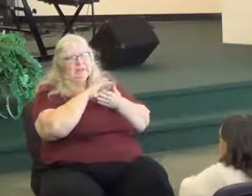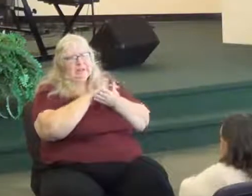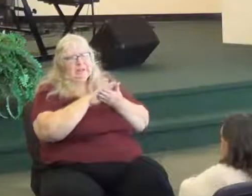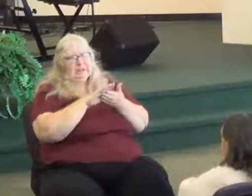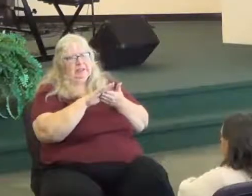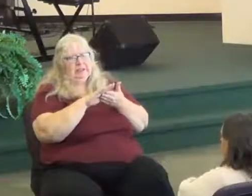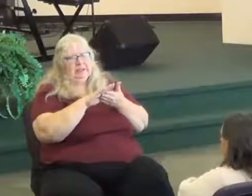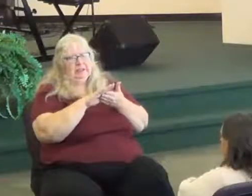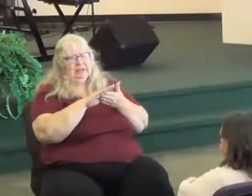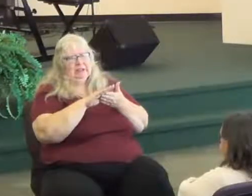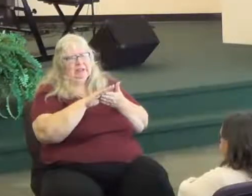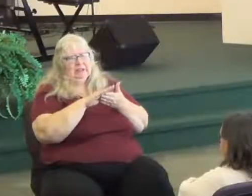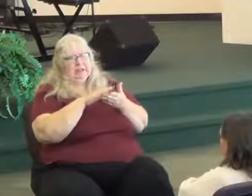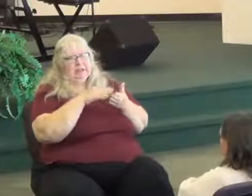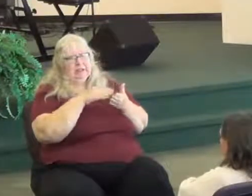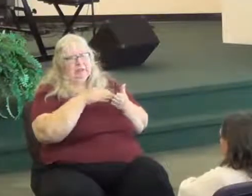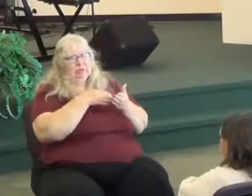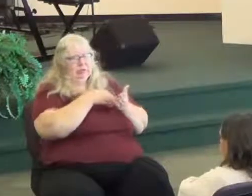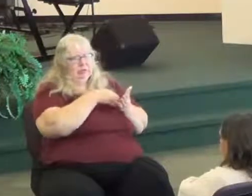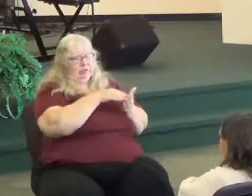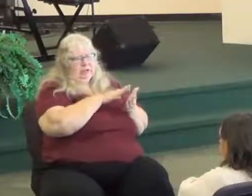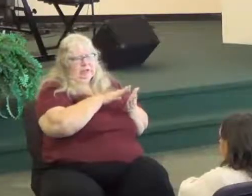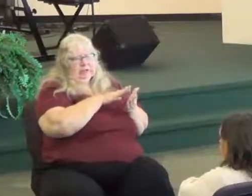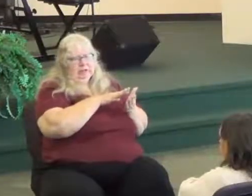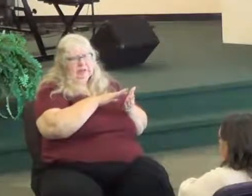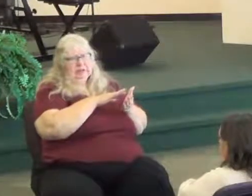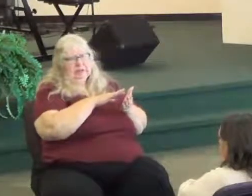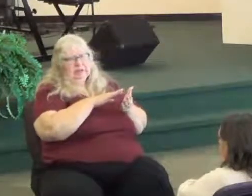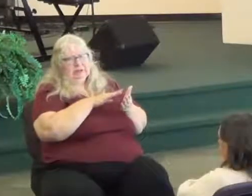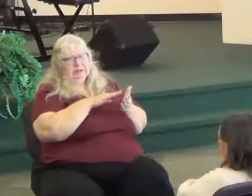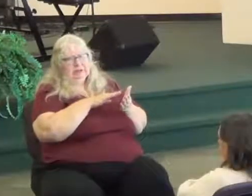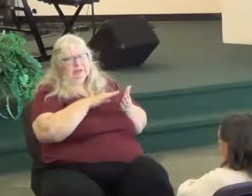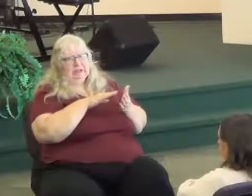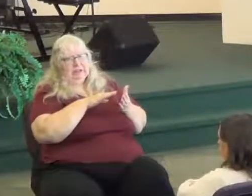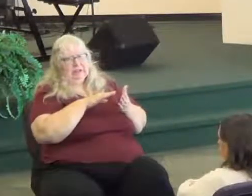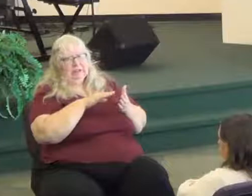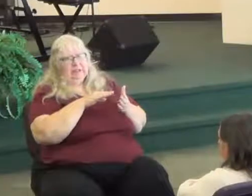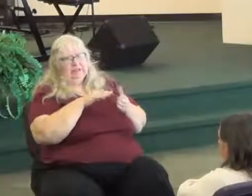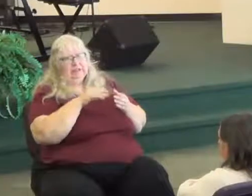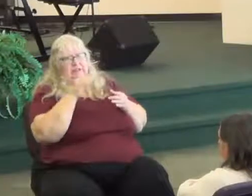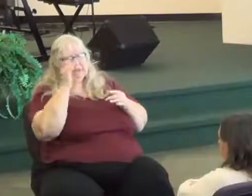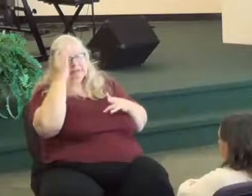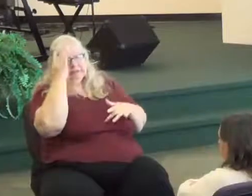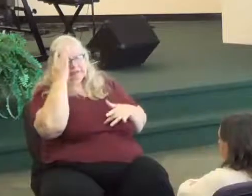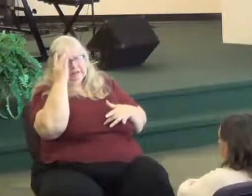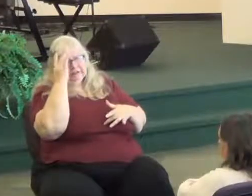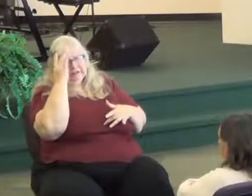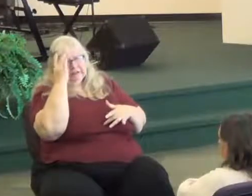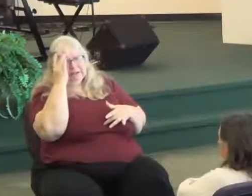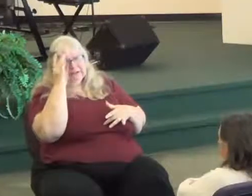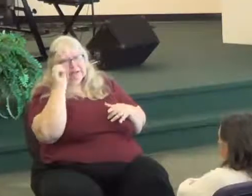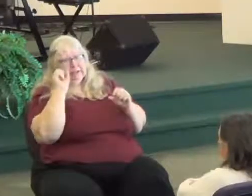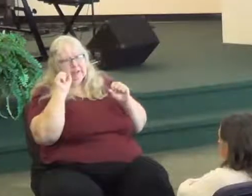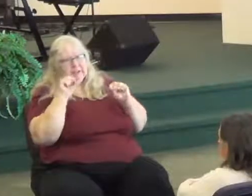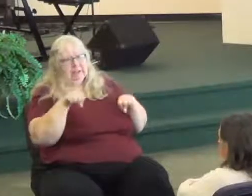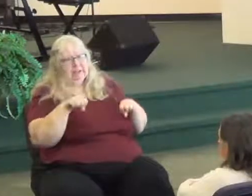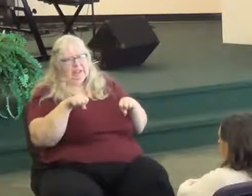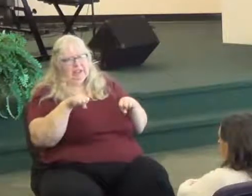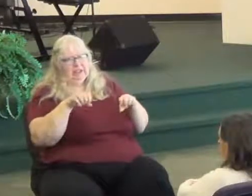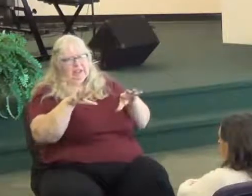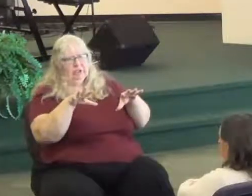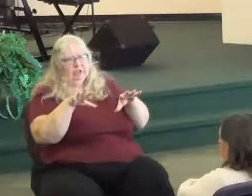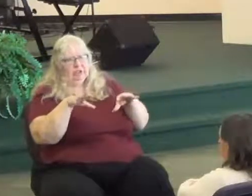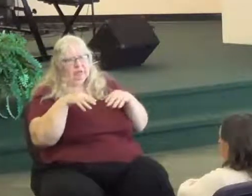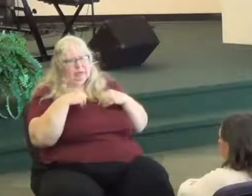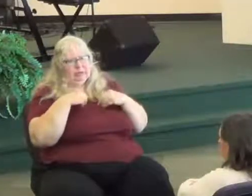have modern-day Hansen's disease. Well, what is that? It is a contagious disease that comes from the bacteria of tuberculosis. And